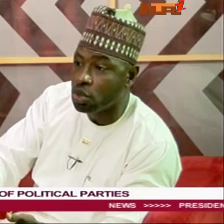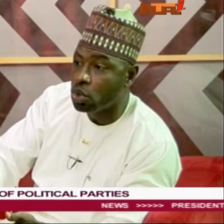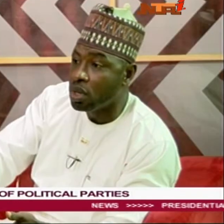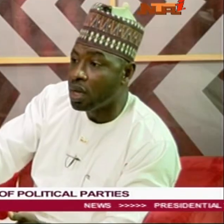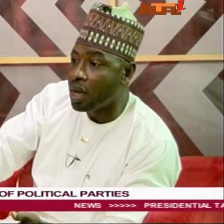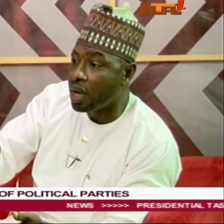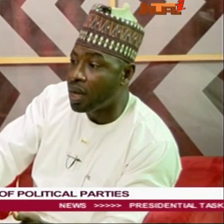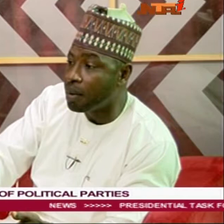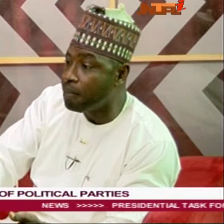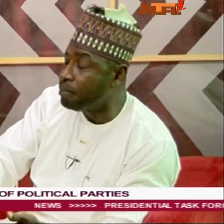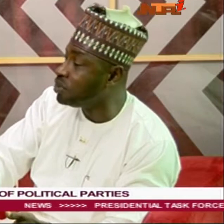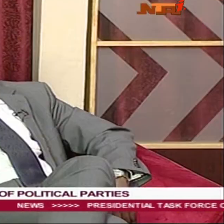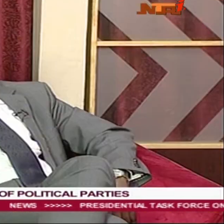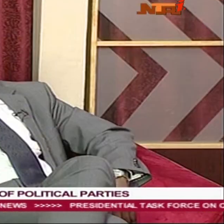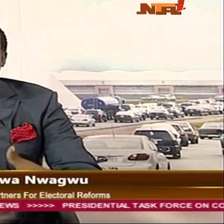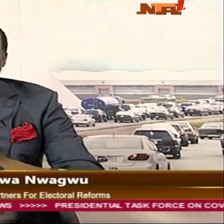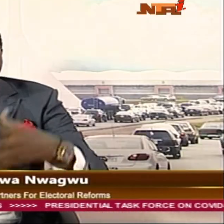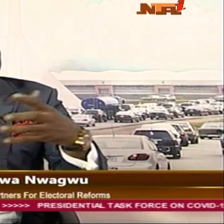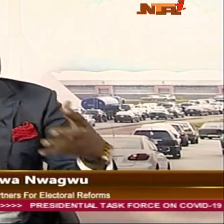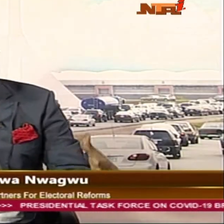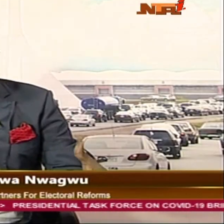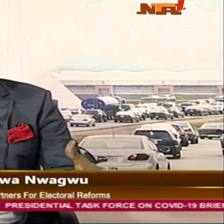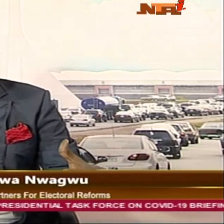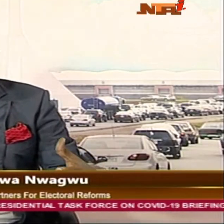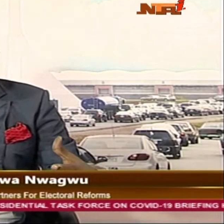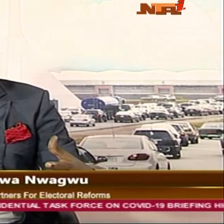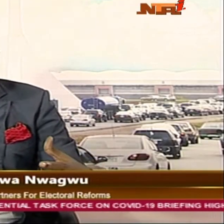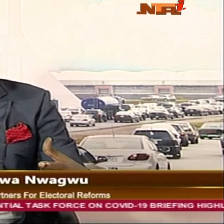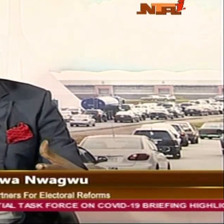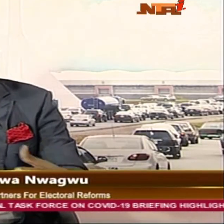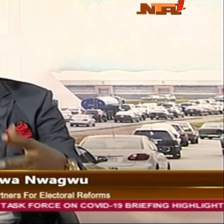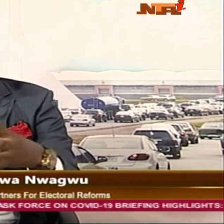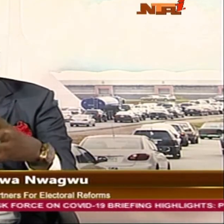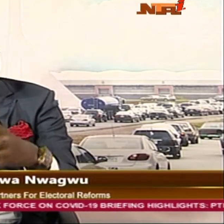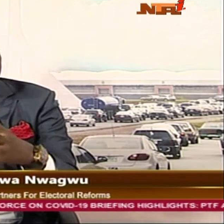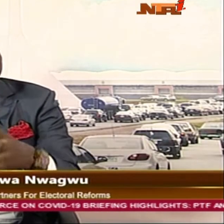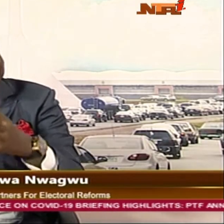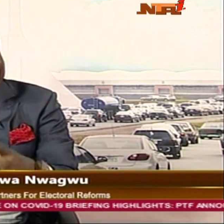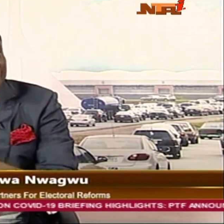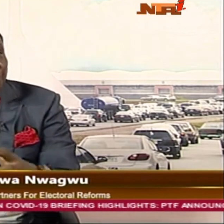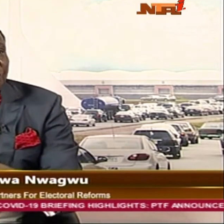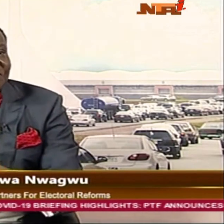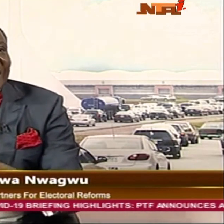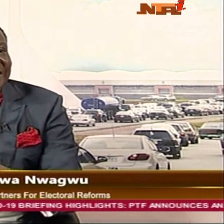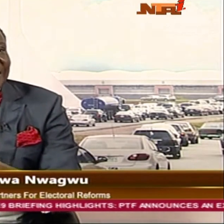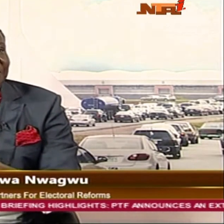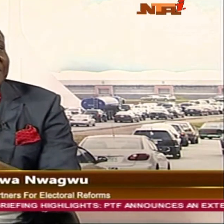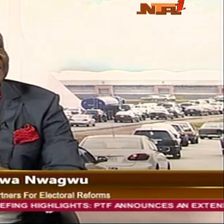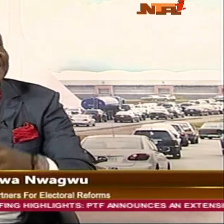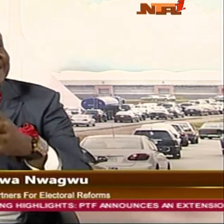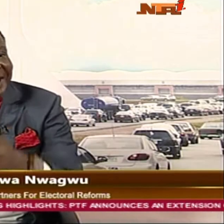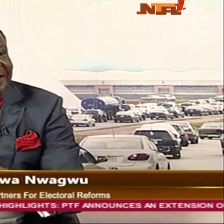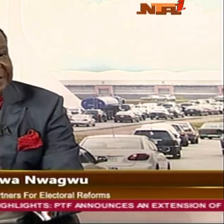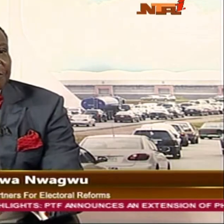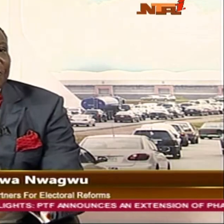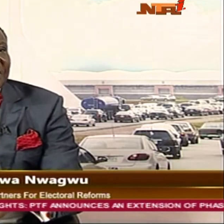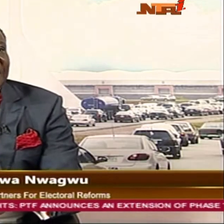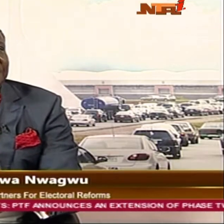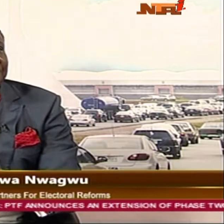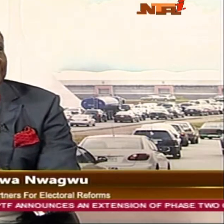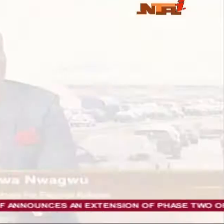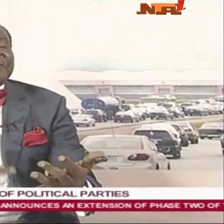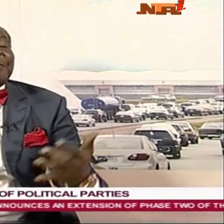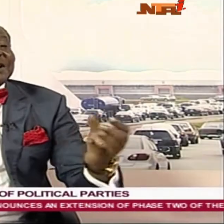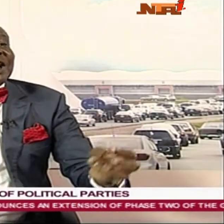being run like a business. There is positive godfatherism, but the one dealing with us right now is the negative